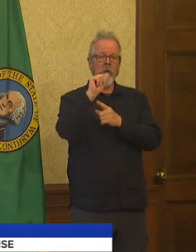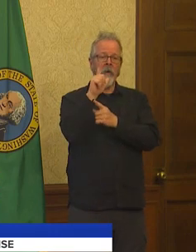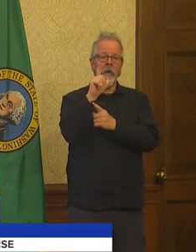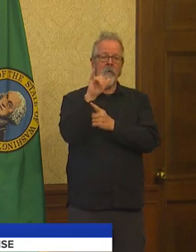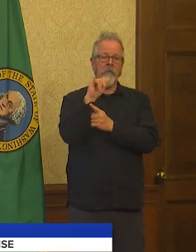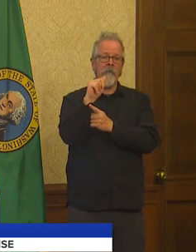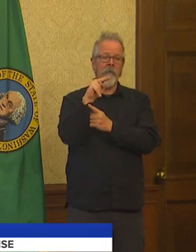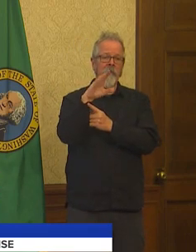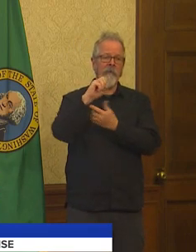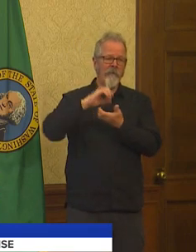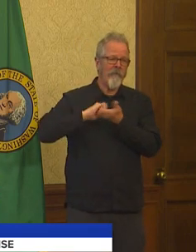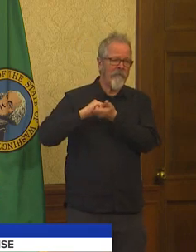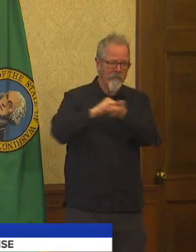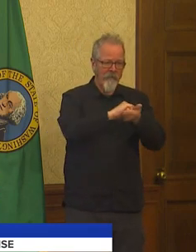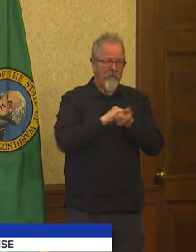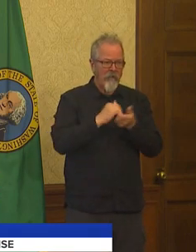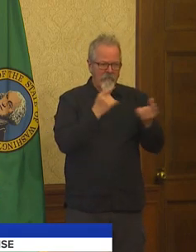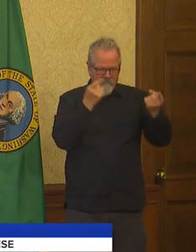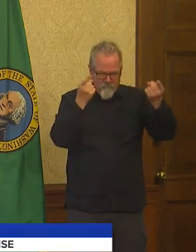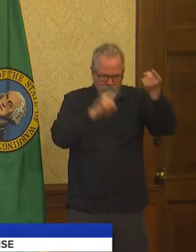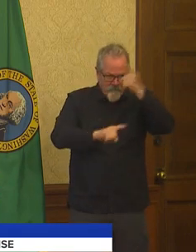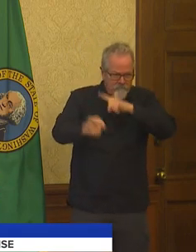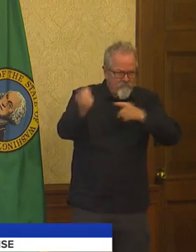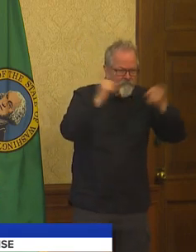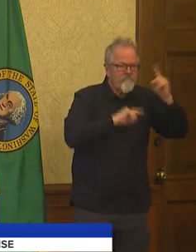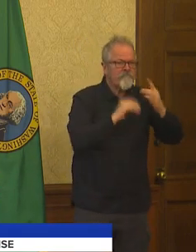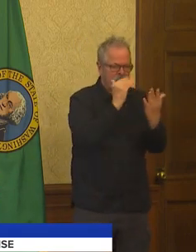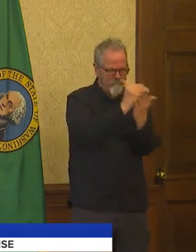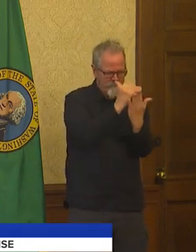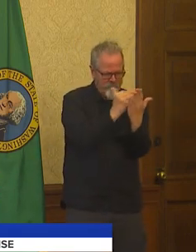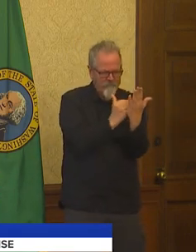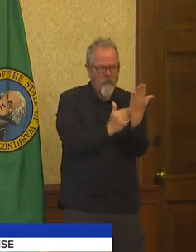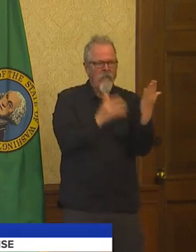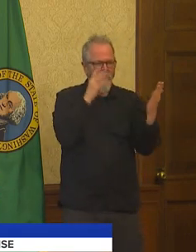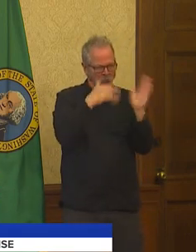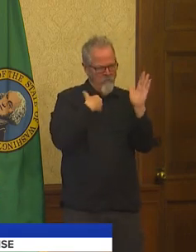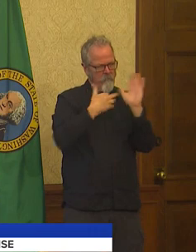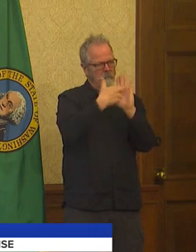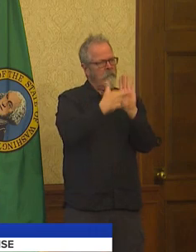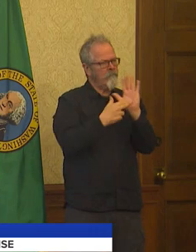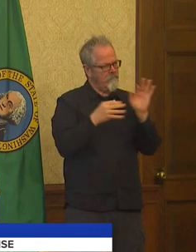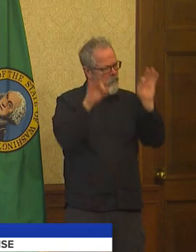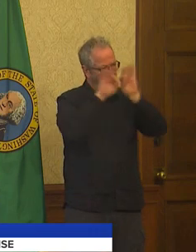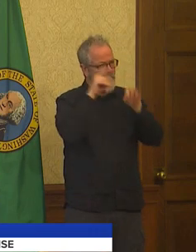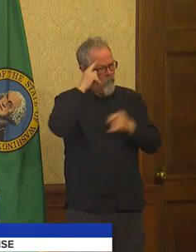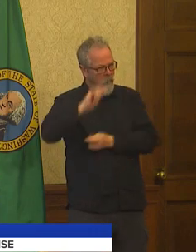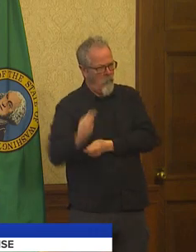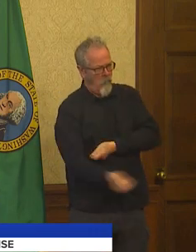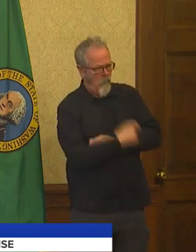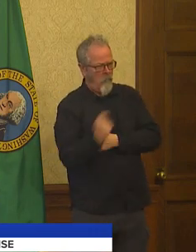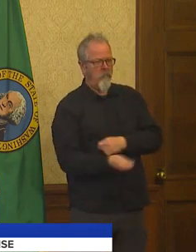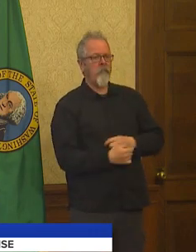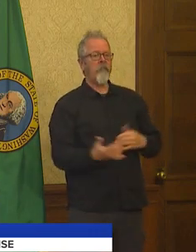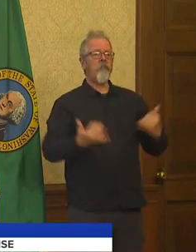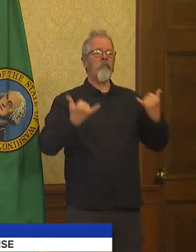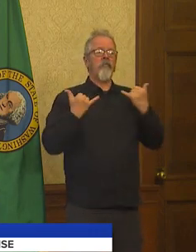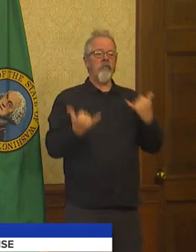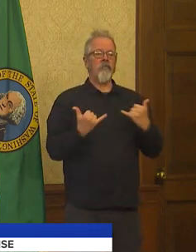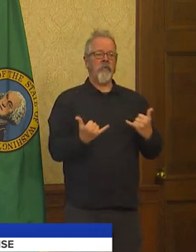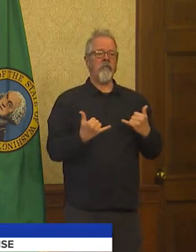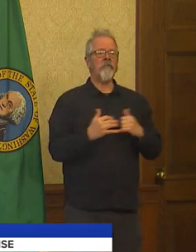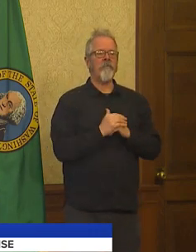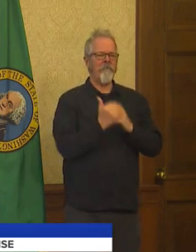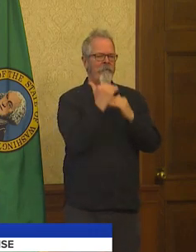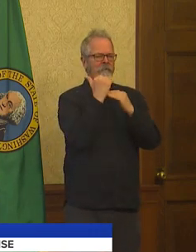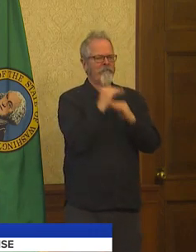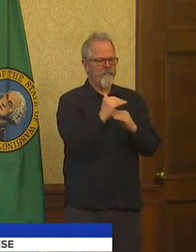even on the course. So you can only play golf with one person from outside your own household, and we still need to socially